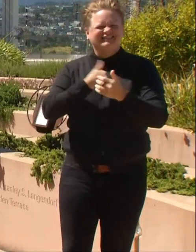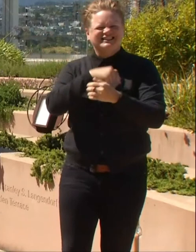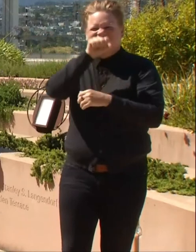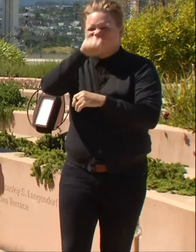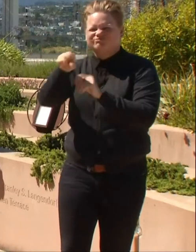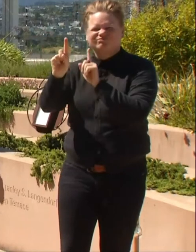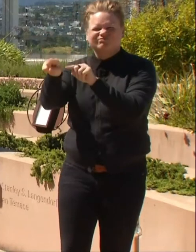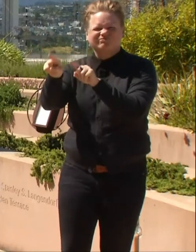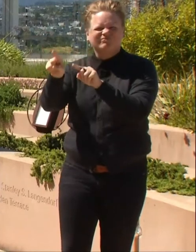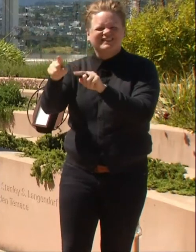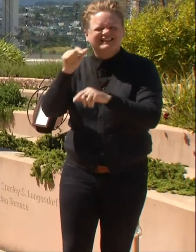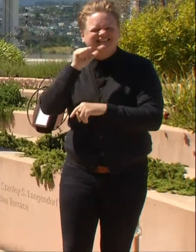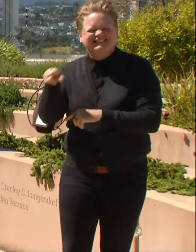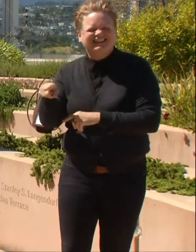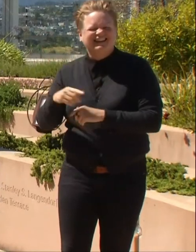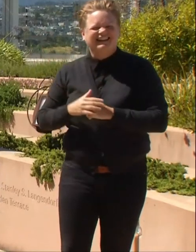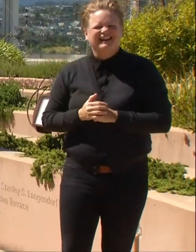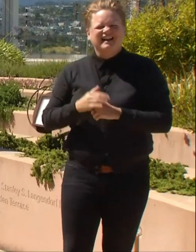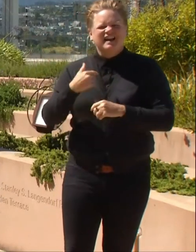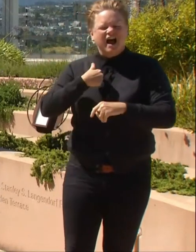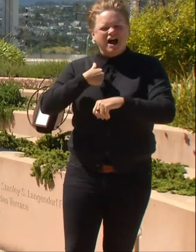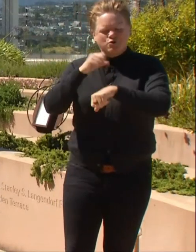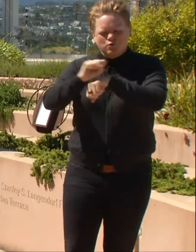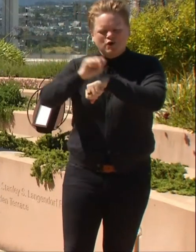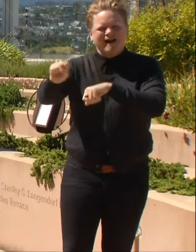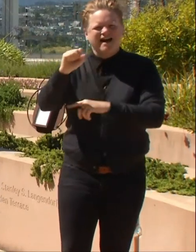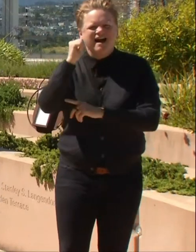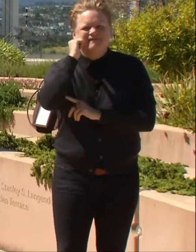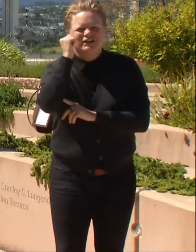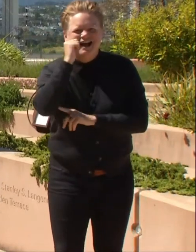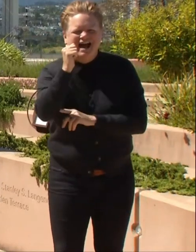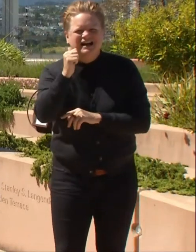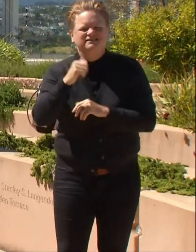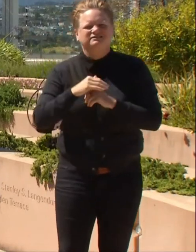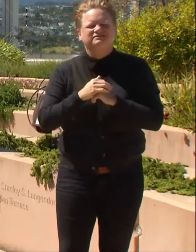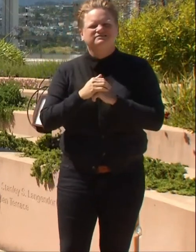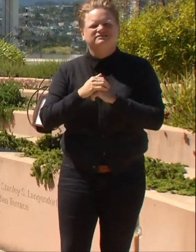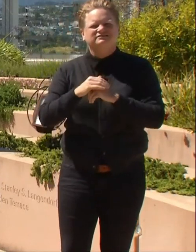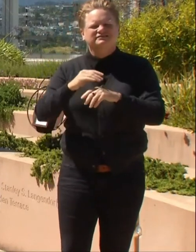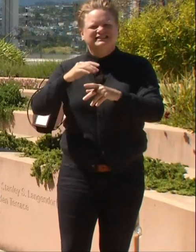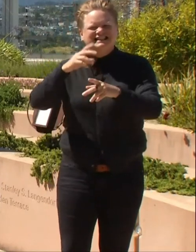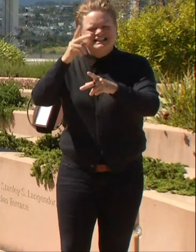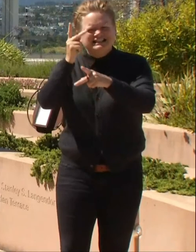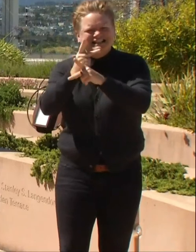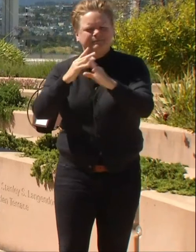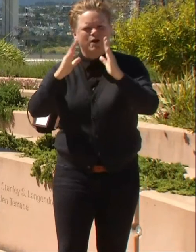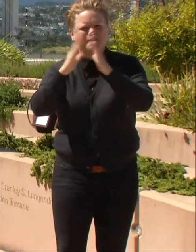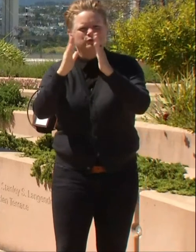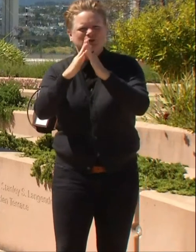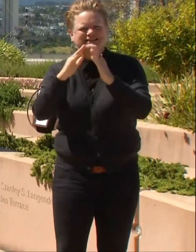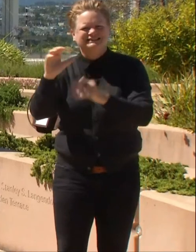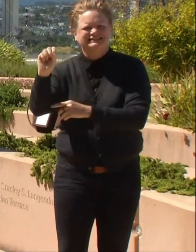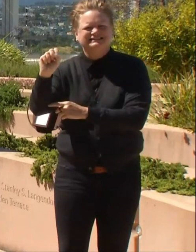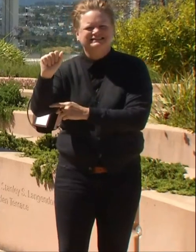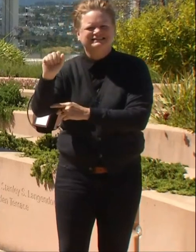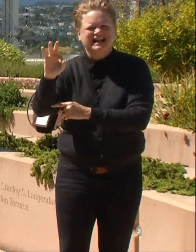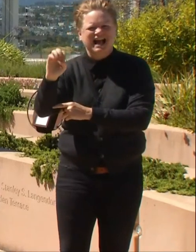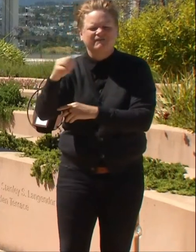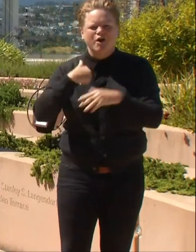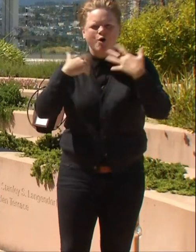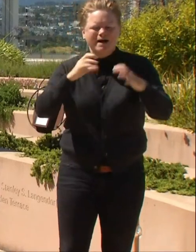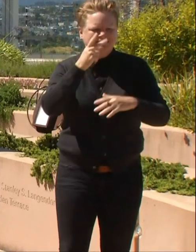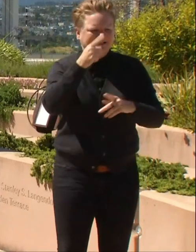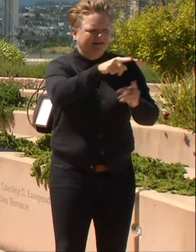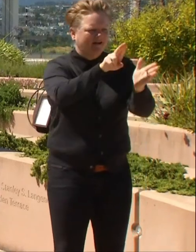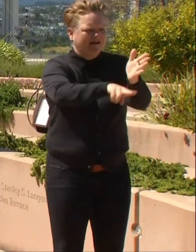every day since George was killed to keep our state and our community safe from gun violence. I have buried too many friends and family because